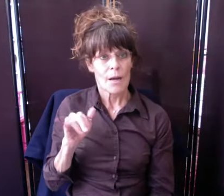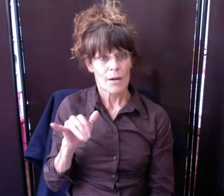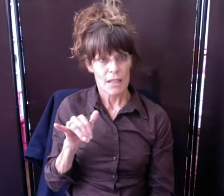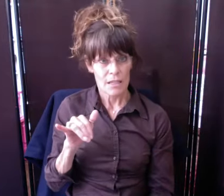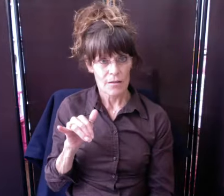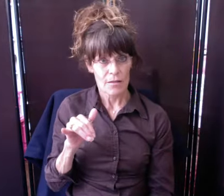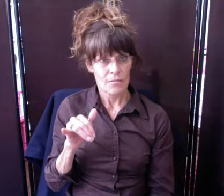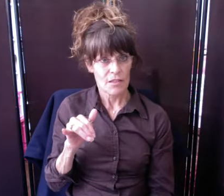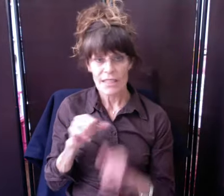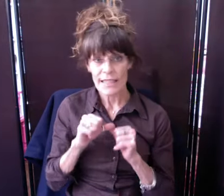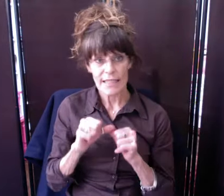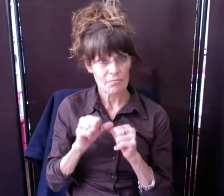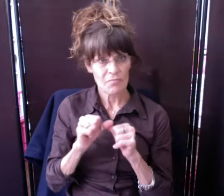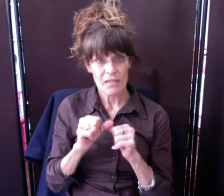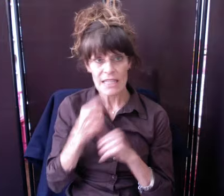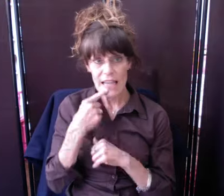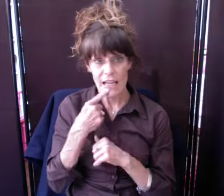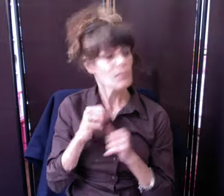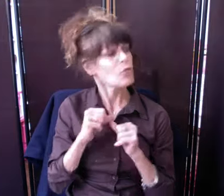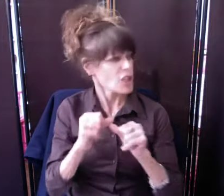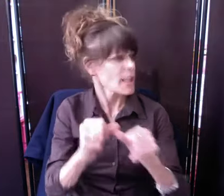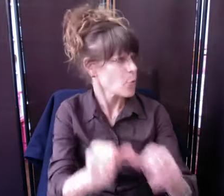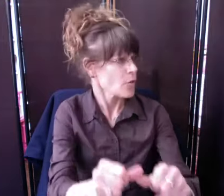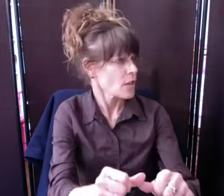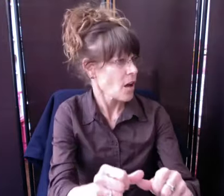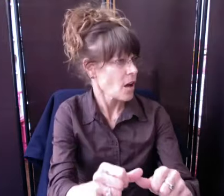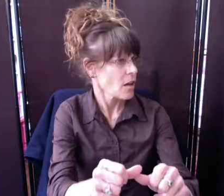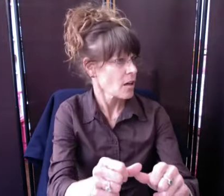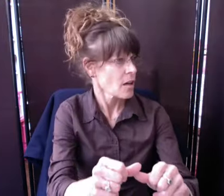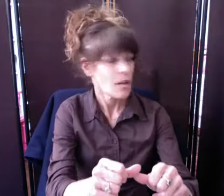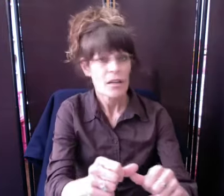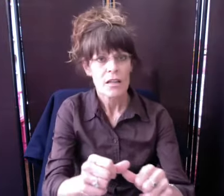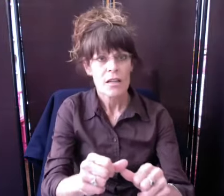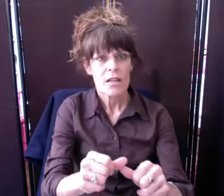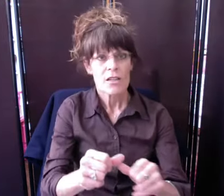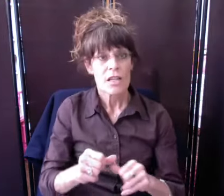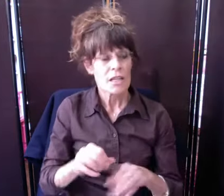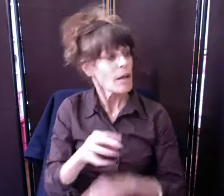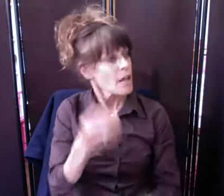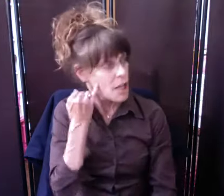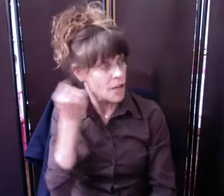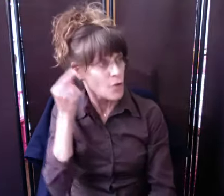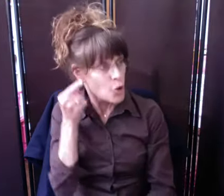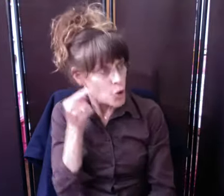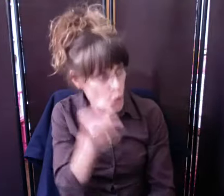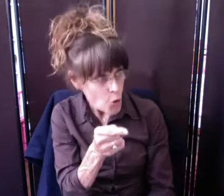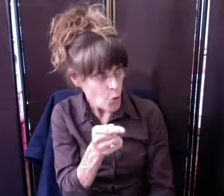moving along." Because they're not the same. And she had explained to me, if you give anybody